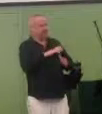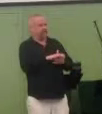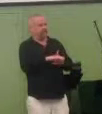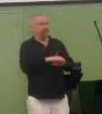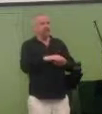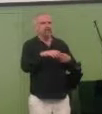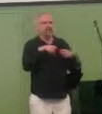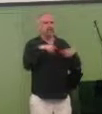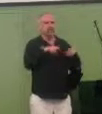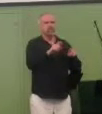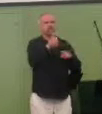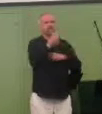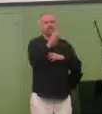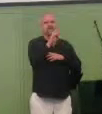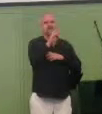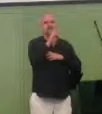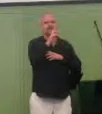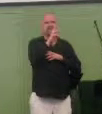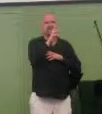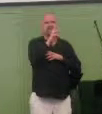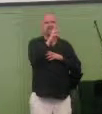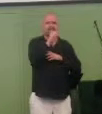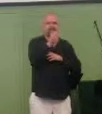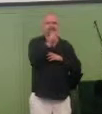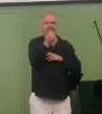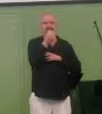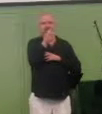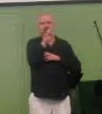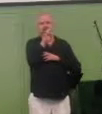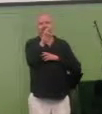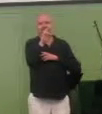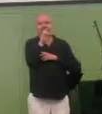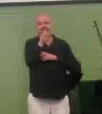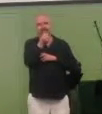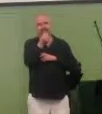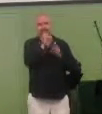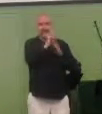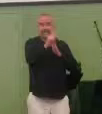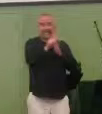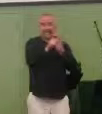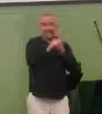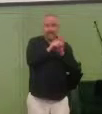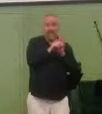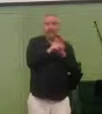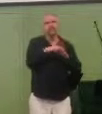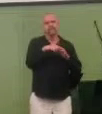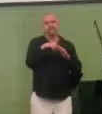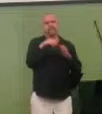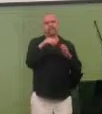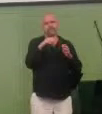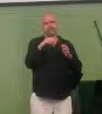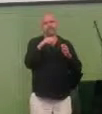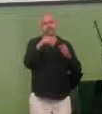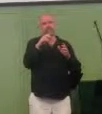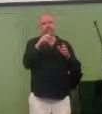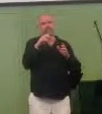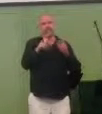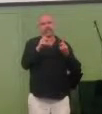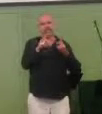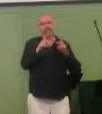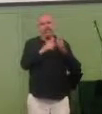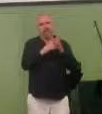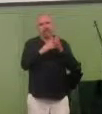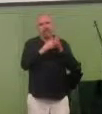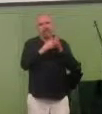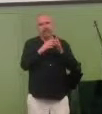into the 70s provided a context for Lou to experiment with gender role play, usually with androgynous men who were